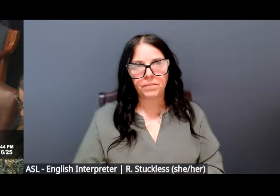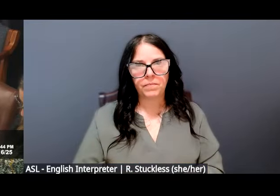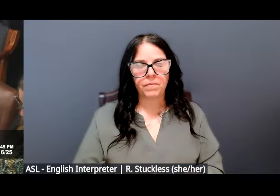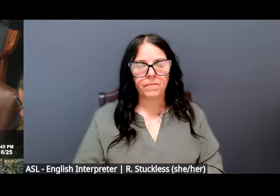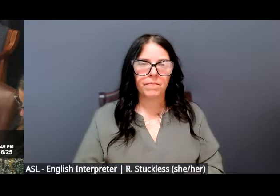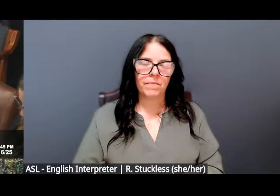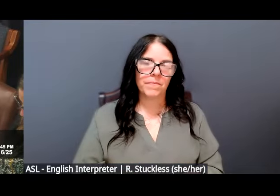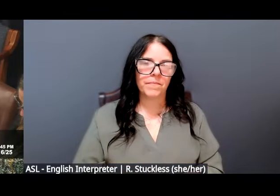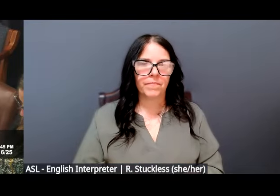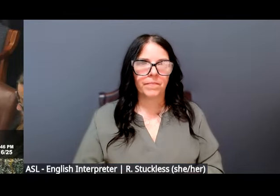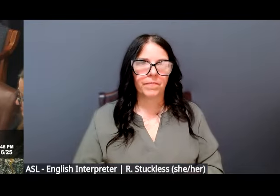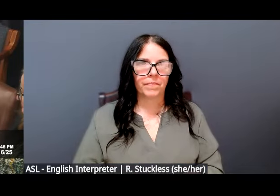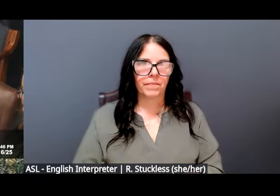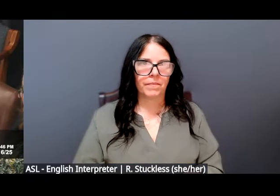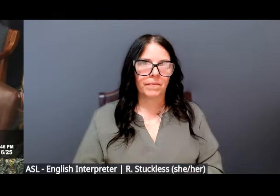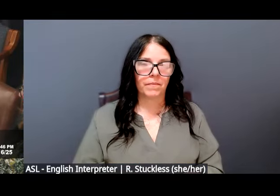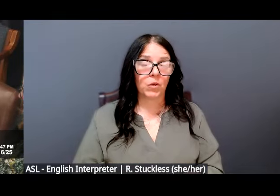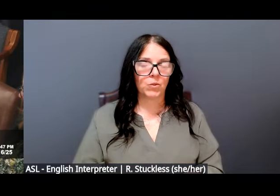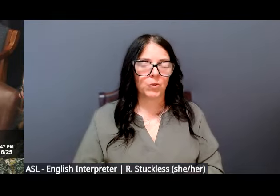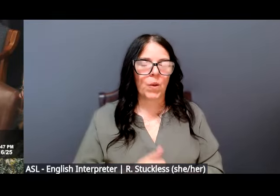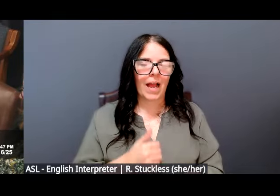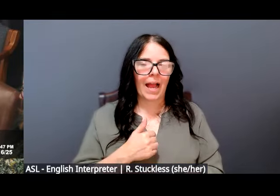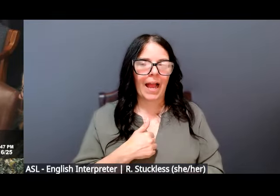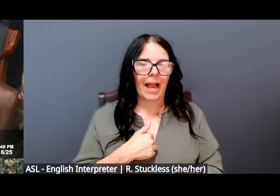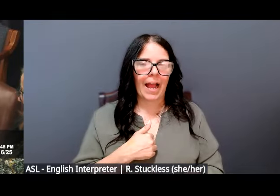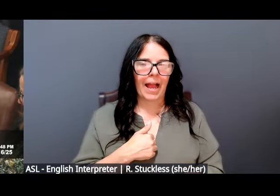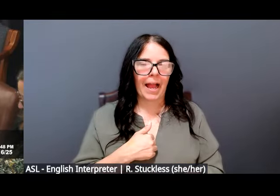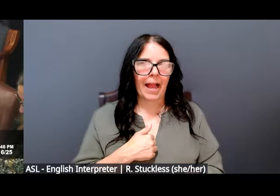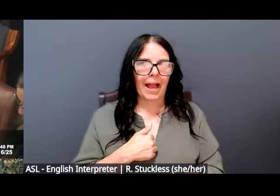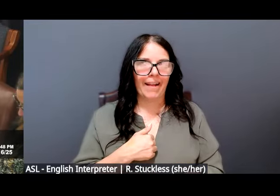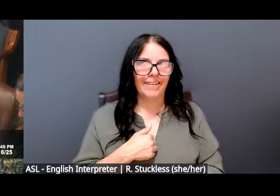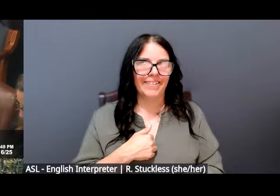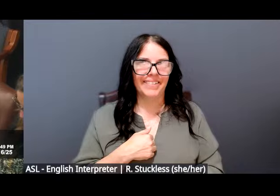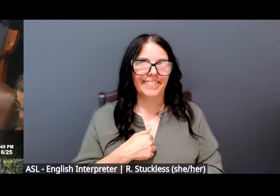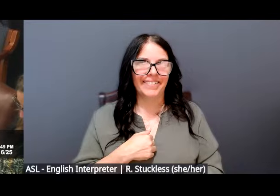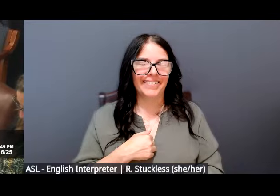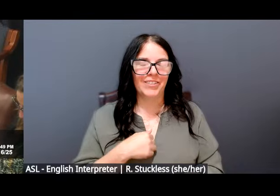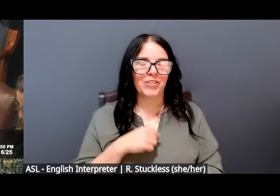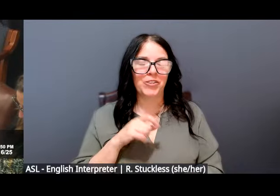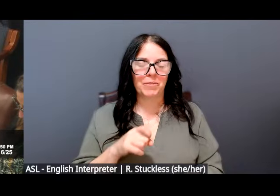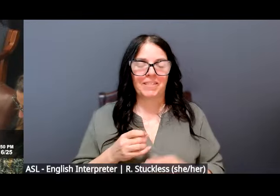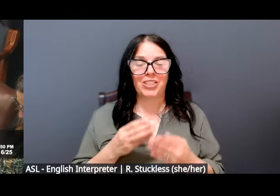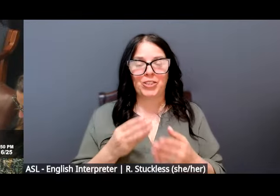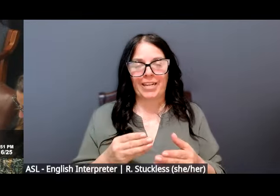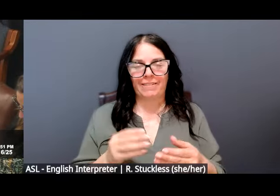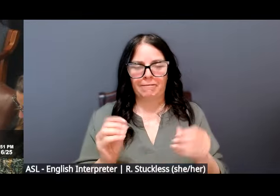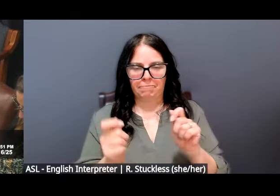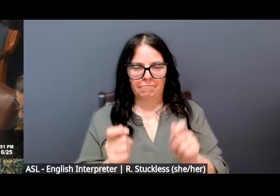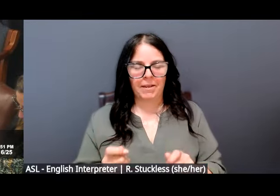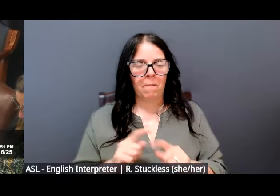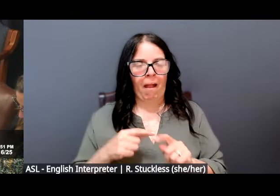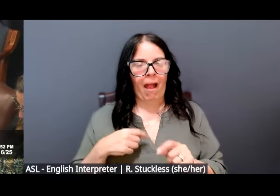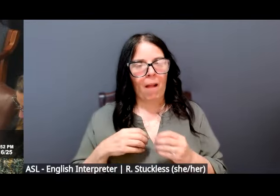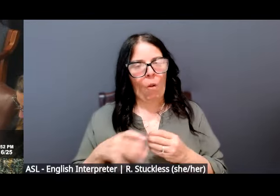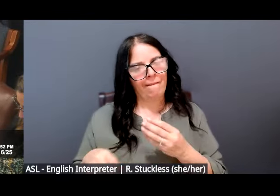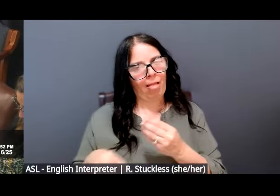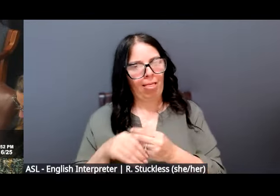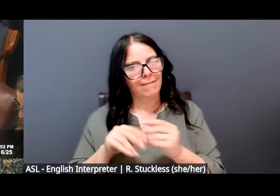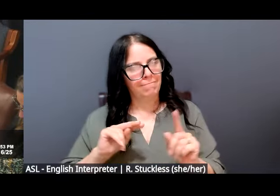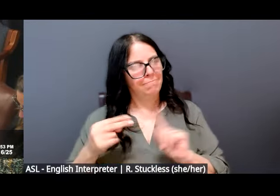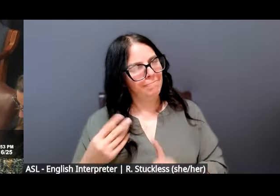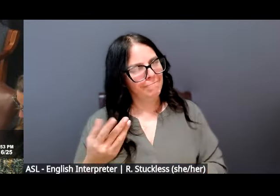I'm doing more than just suggesting language here, but I'm sorry. That's fine. But I'm telling you why I think